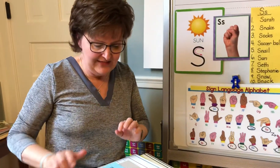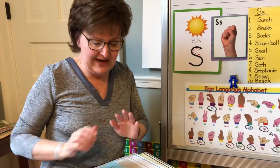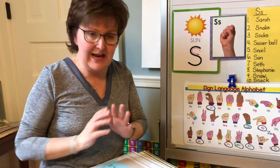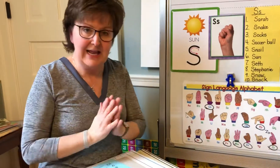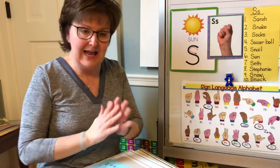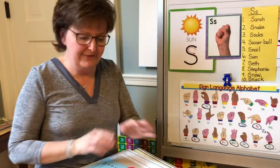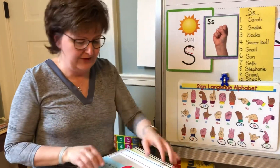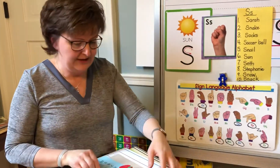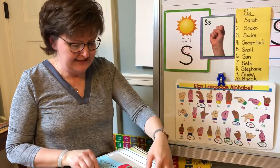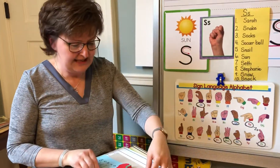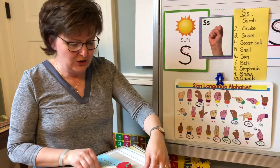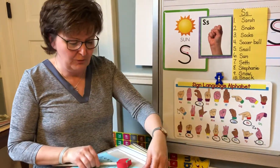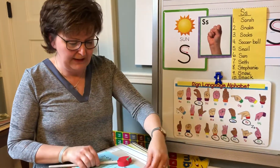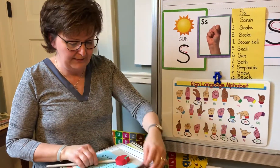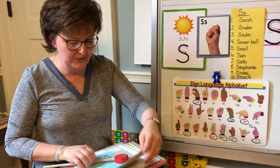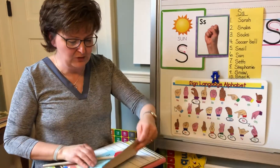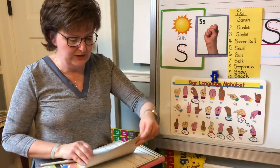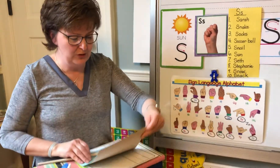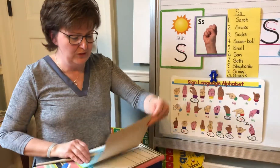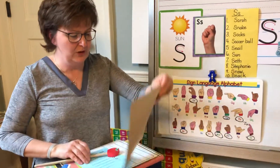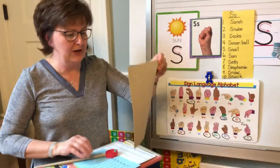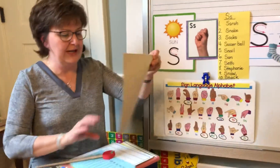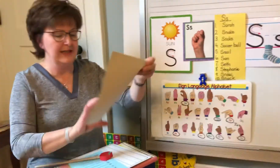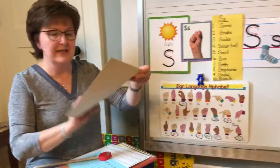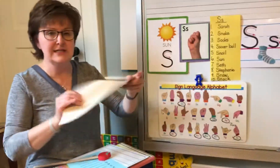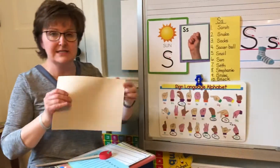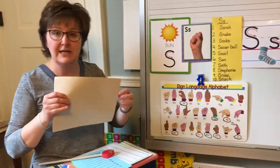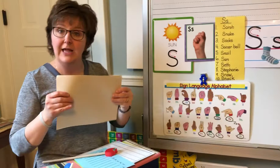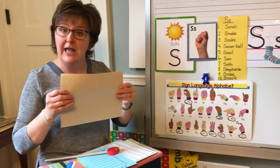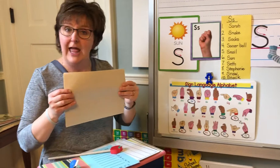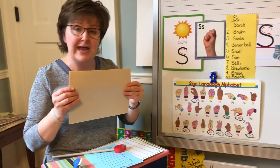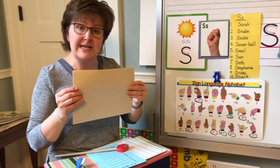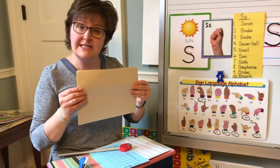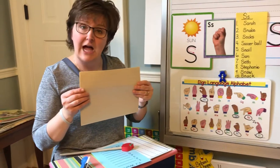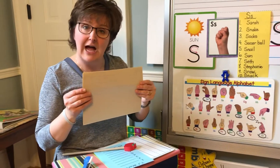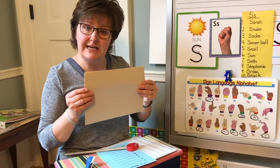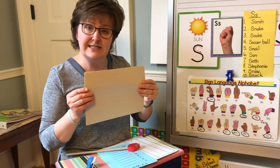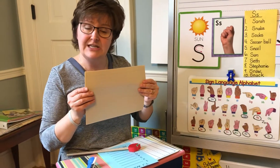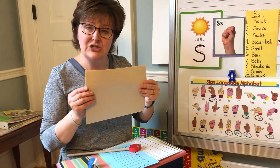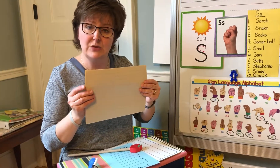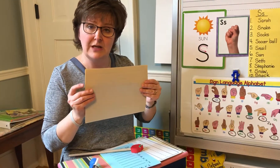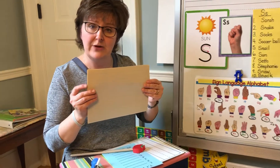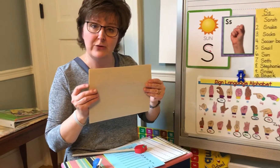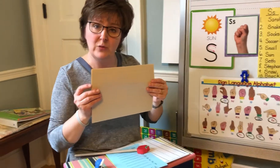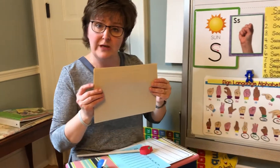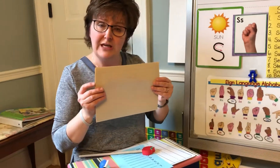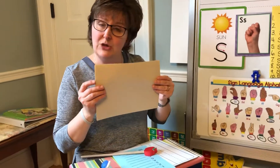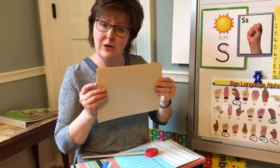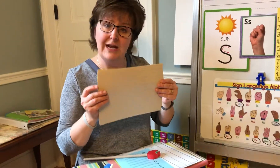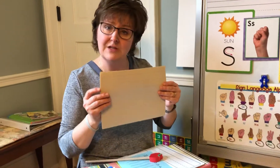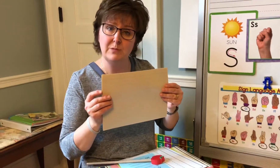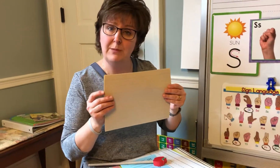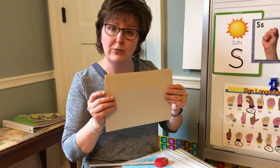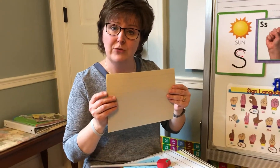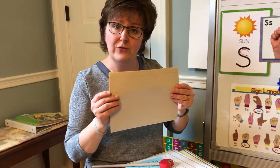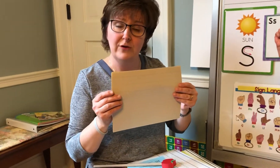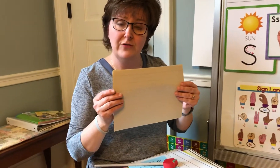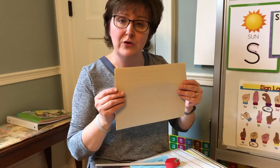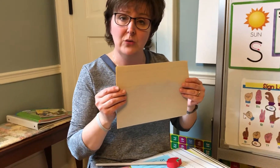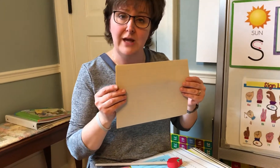I have sent home papers with you that look like this. And as I teach you the letter of the week, you can have this paper in front of you and